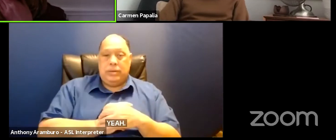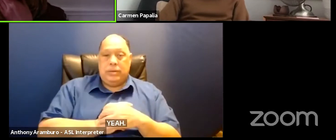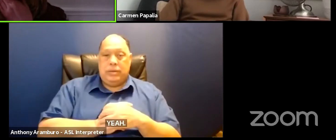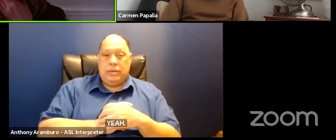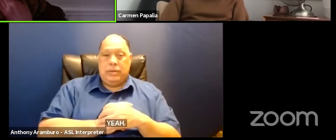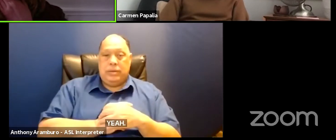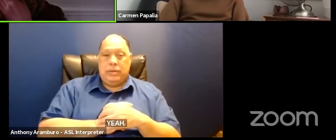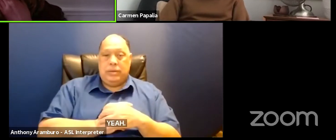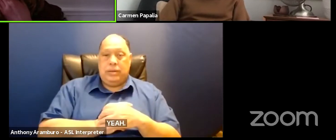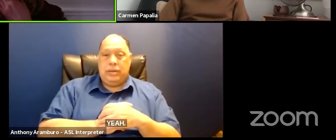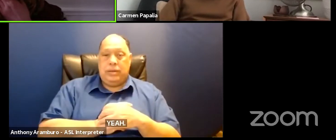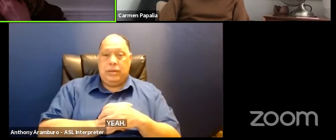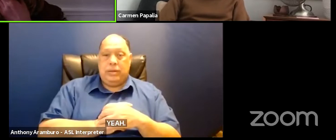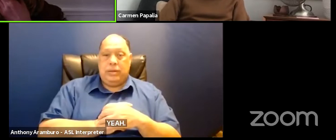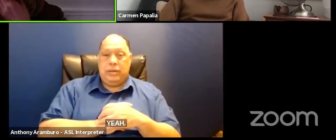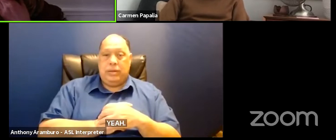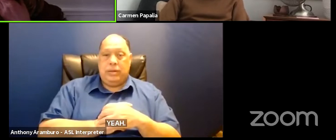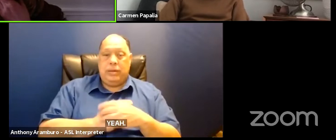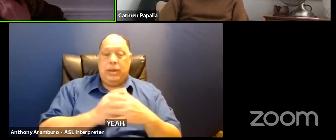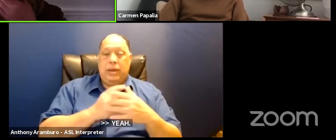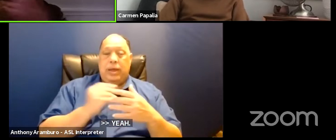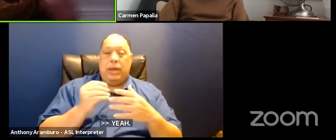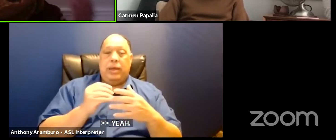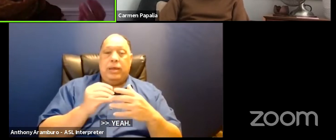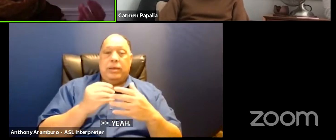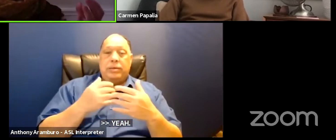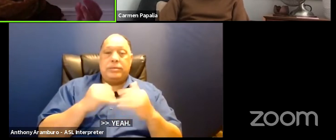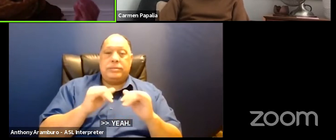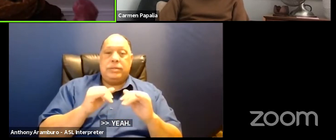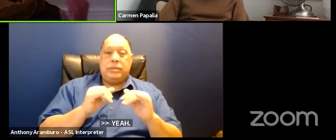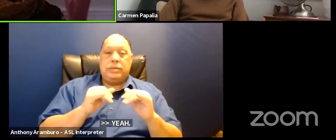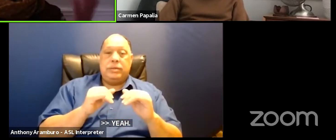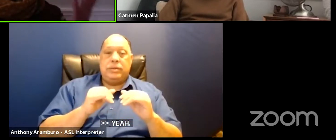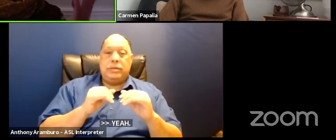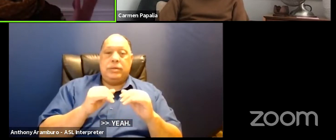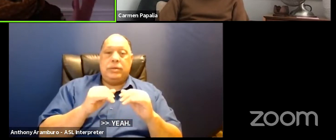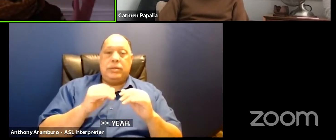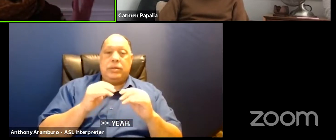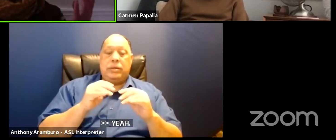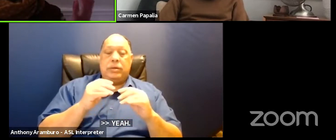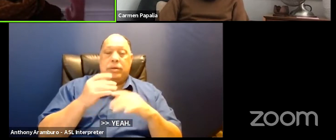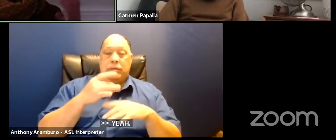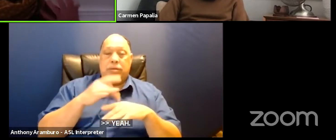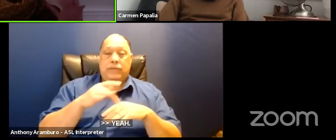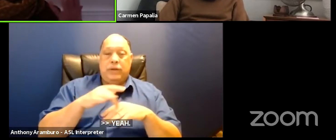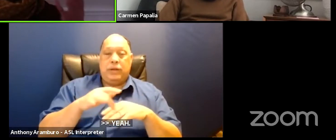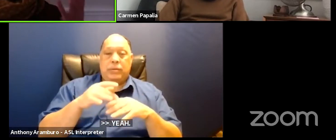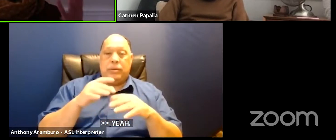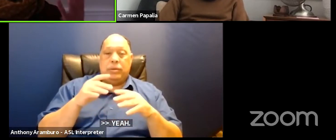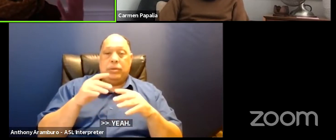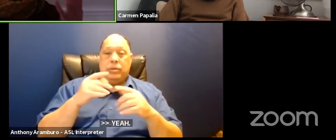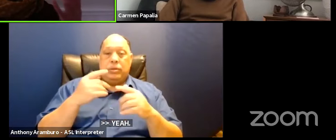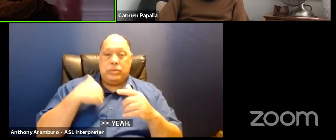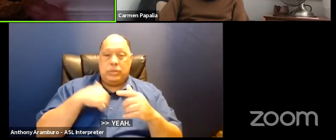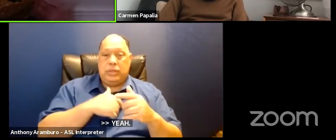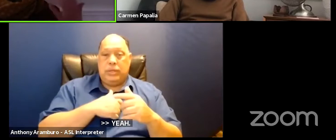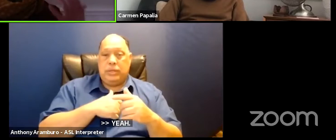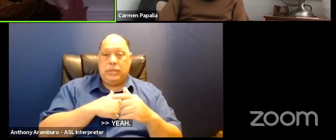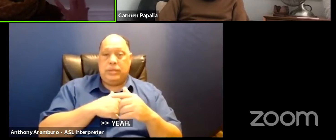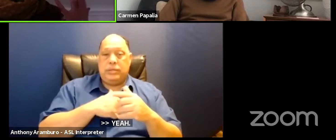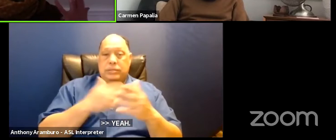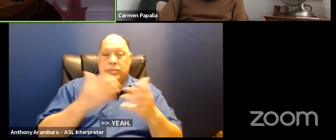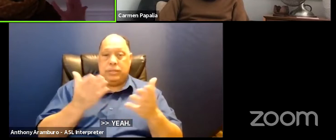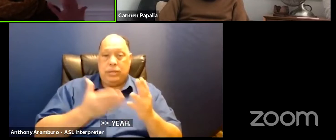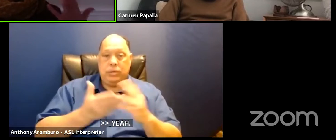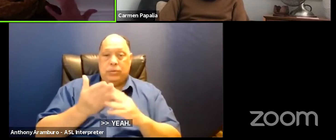Yeah, and although we have so much more available to us here through